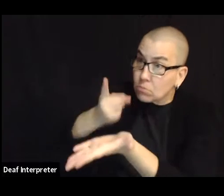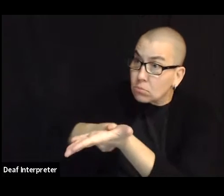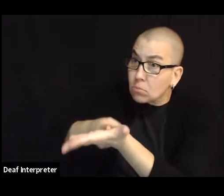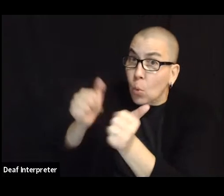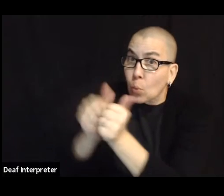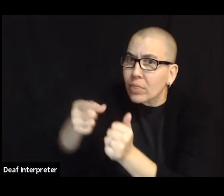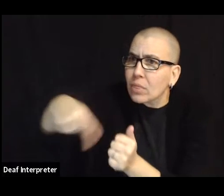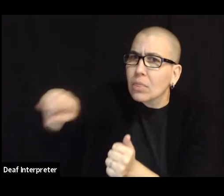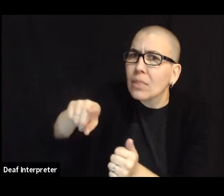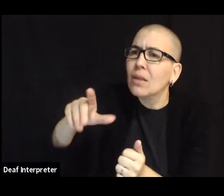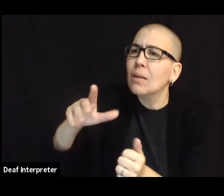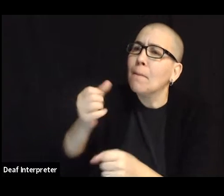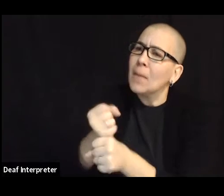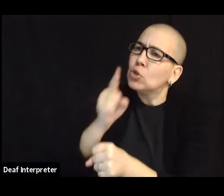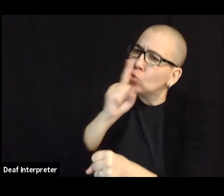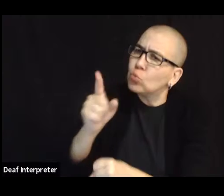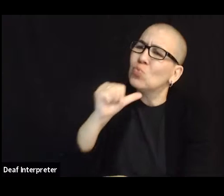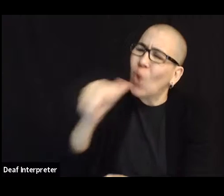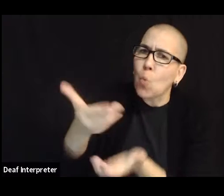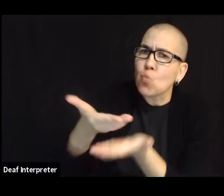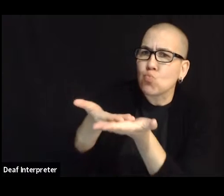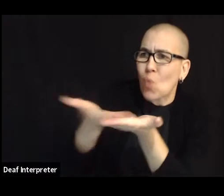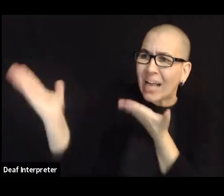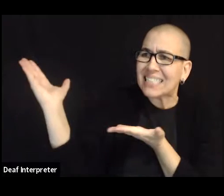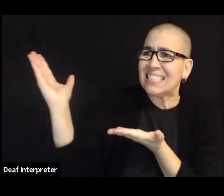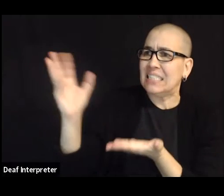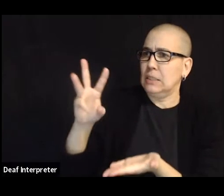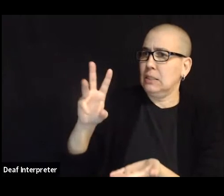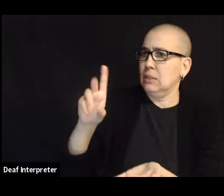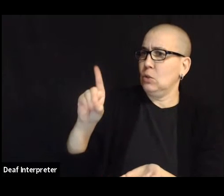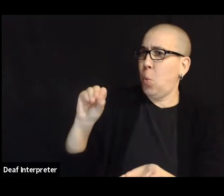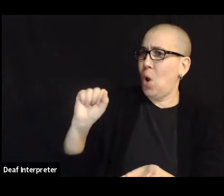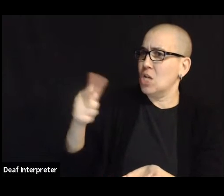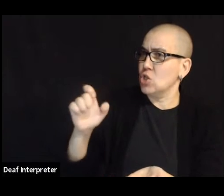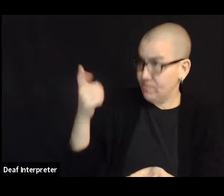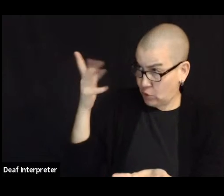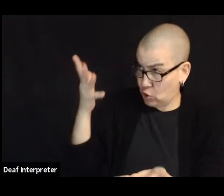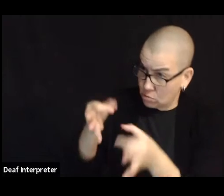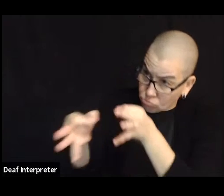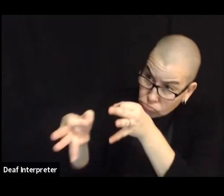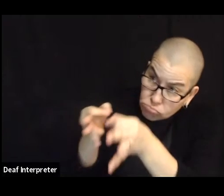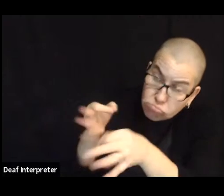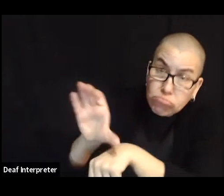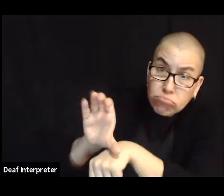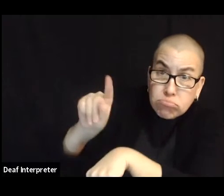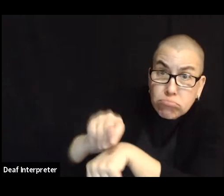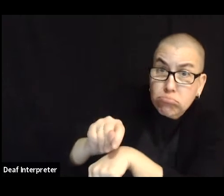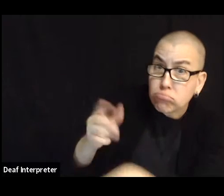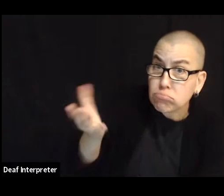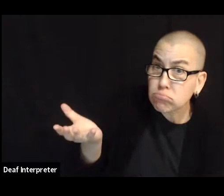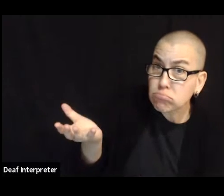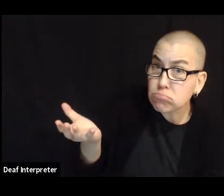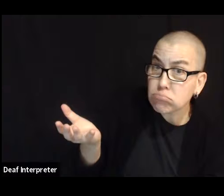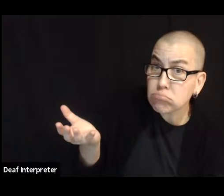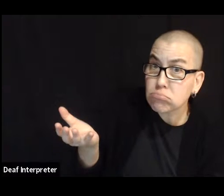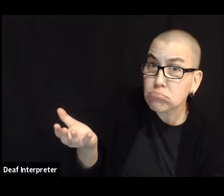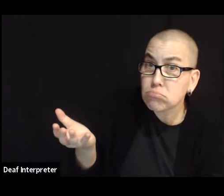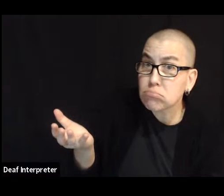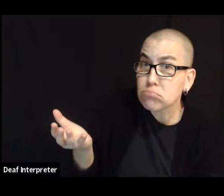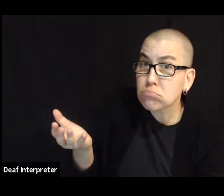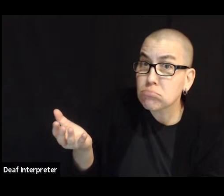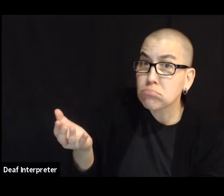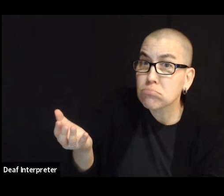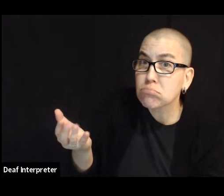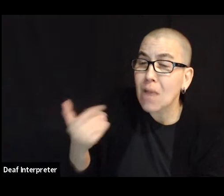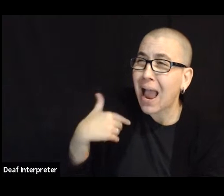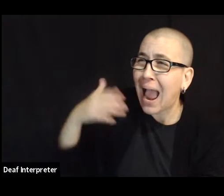population and maybe allowing them to just vaccinate anyone when they have those extra doses? I know you said it's okay, but I'm just wondering if it's becoming more